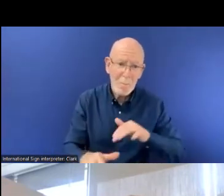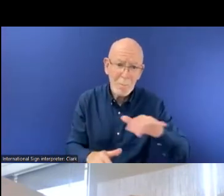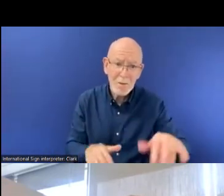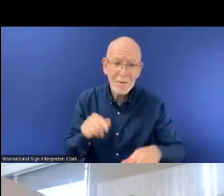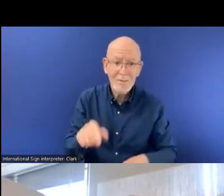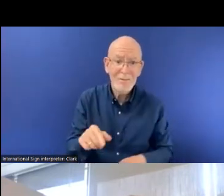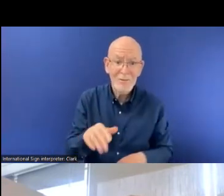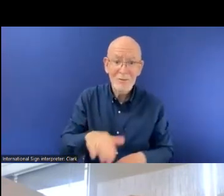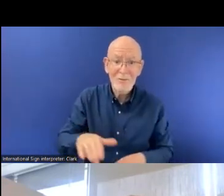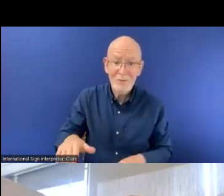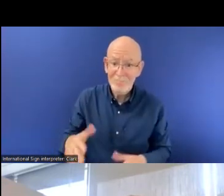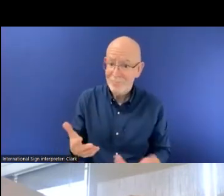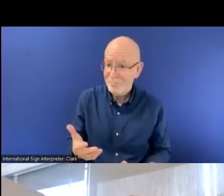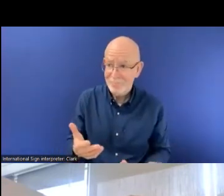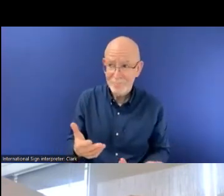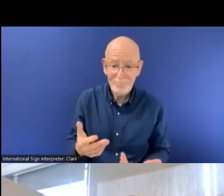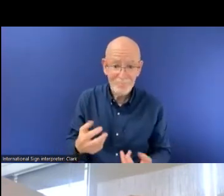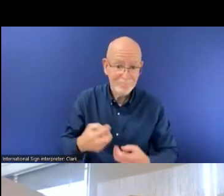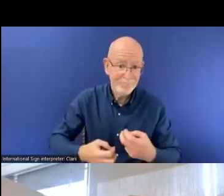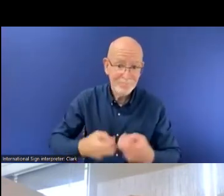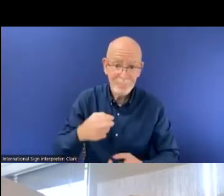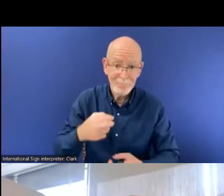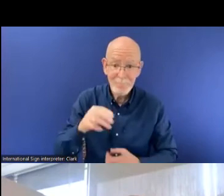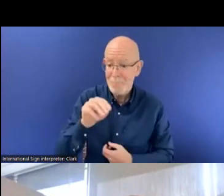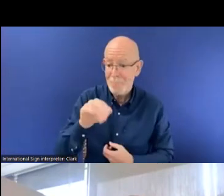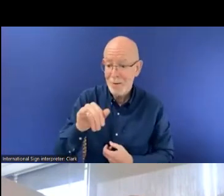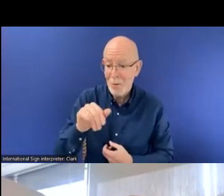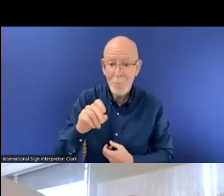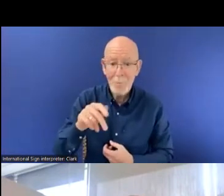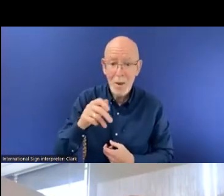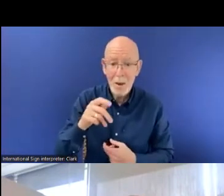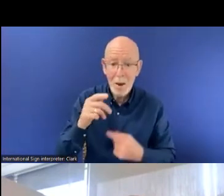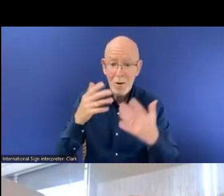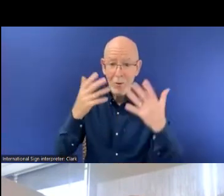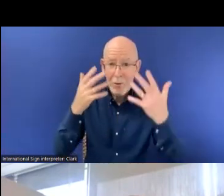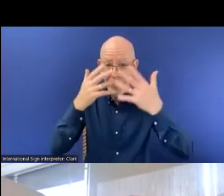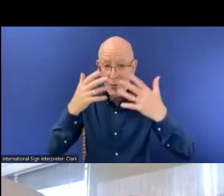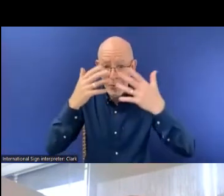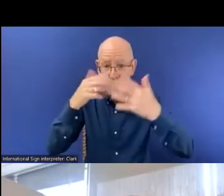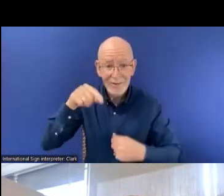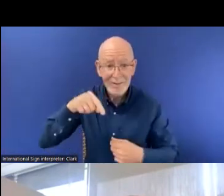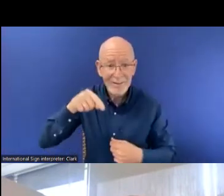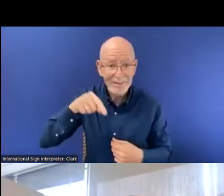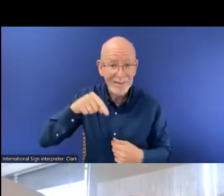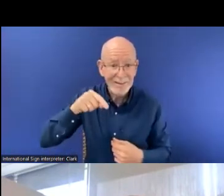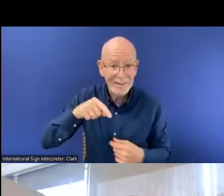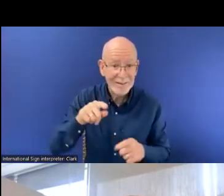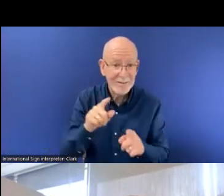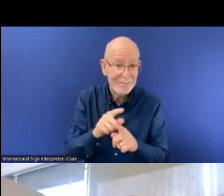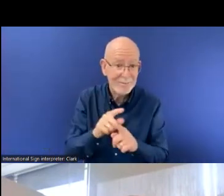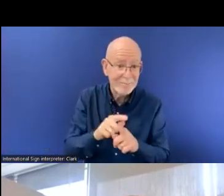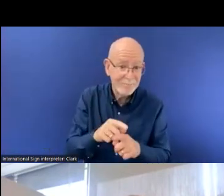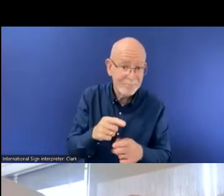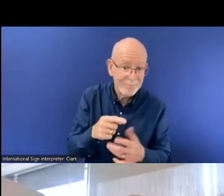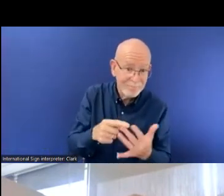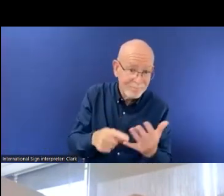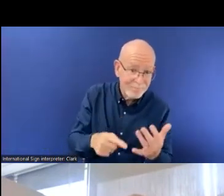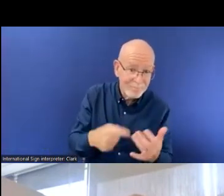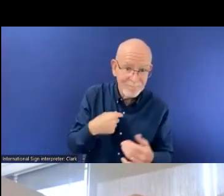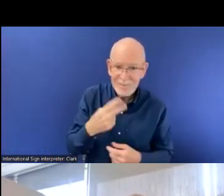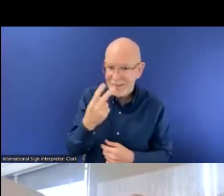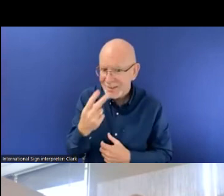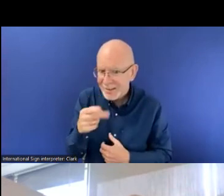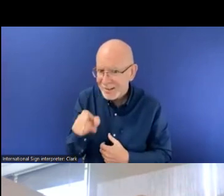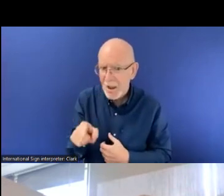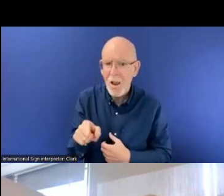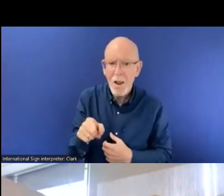simple things that we can do, like regular eye exams and spectacle compliance among children. So yeah, these are things that I